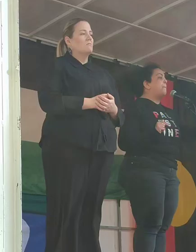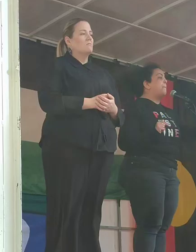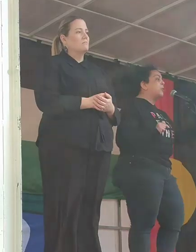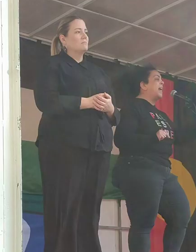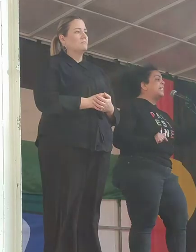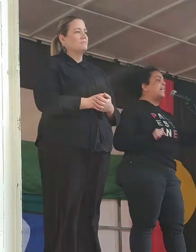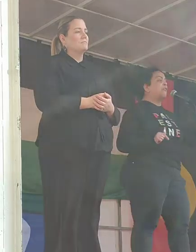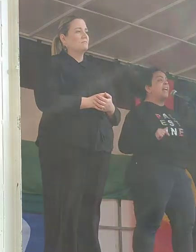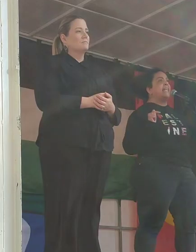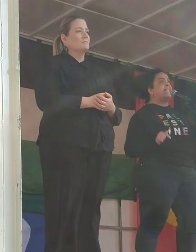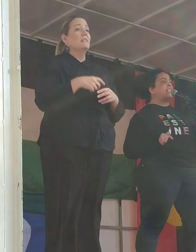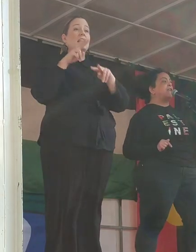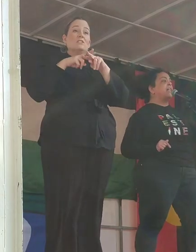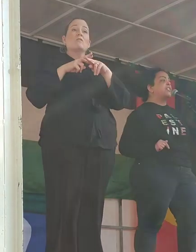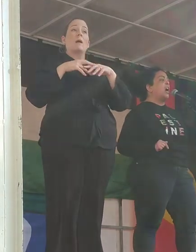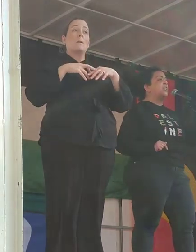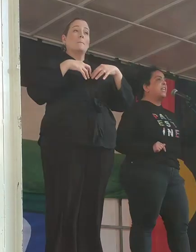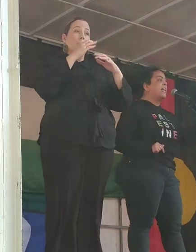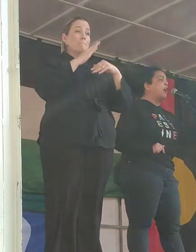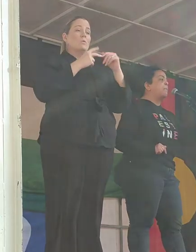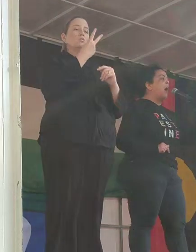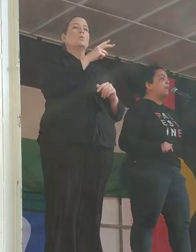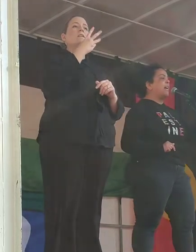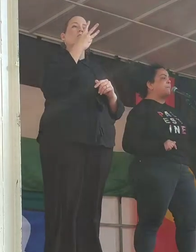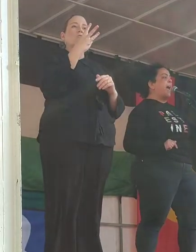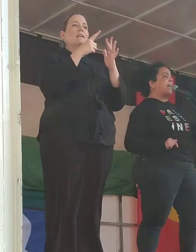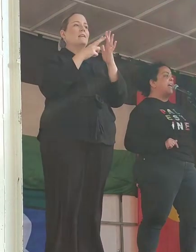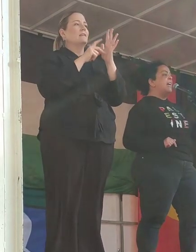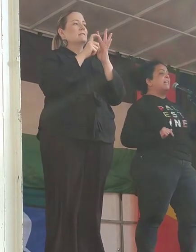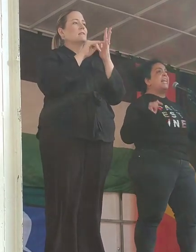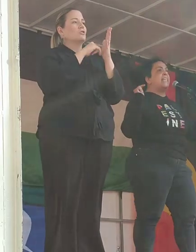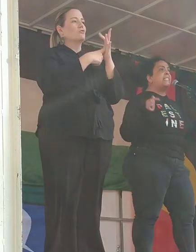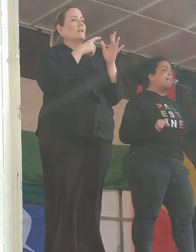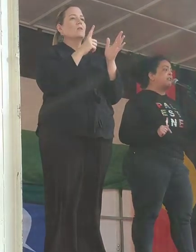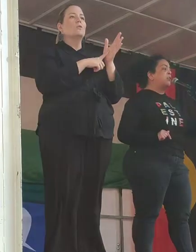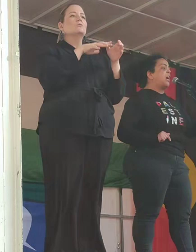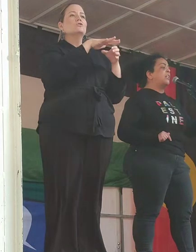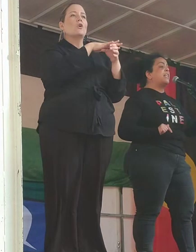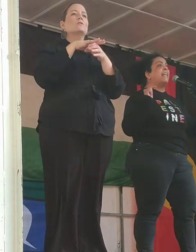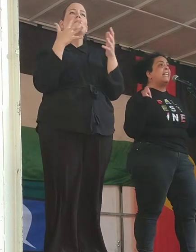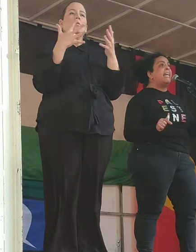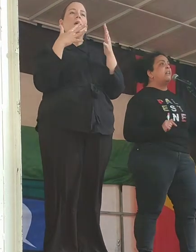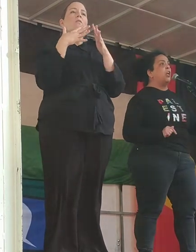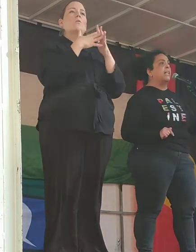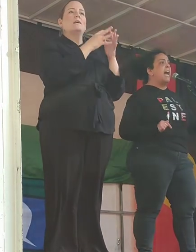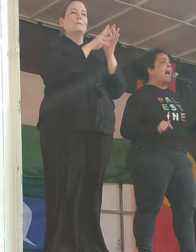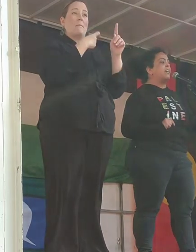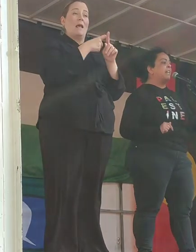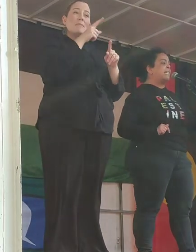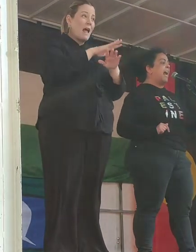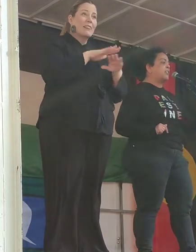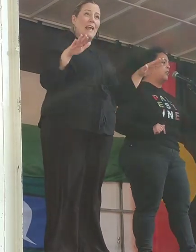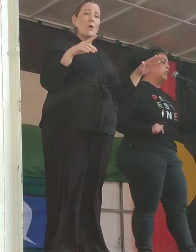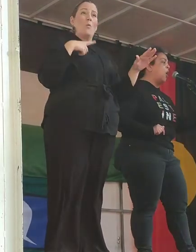Israel built 23 industrial zones in the occupied West Bank. These industrial zones are illegal